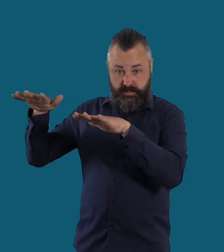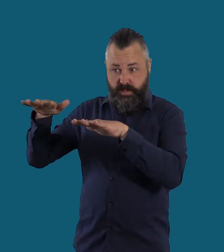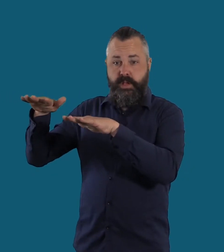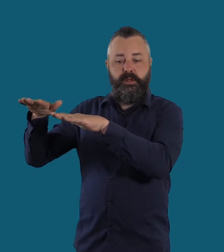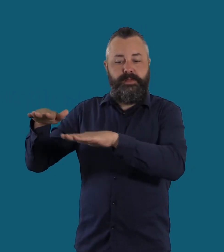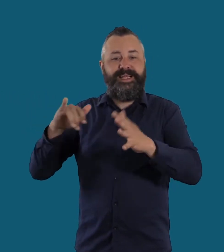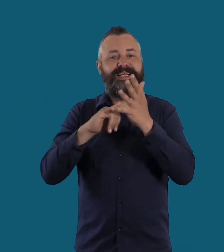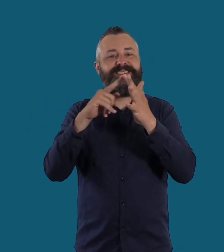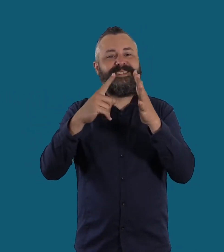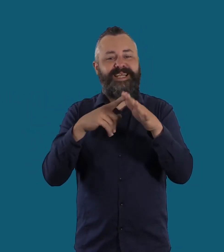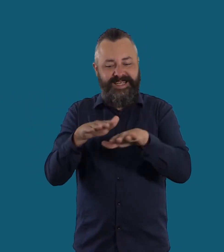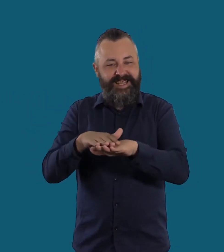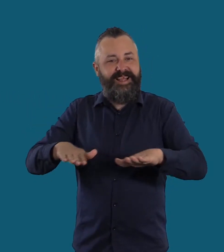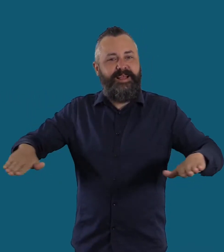as the result of a large earthquake,